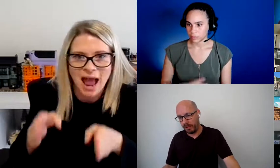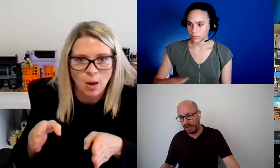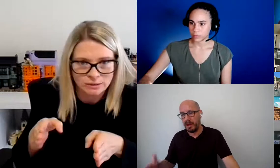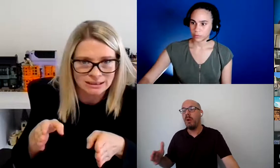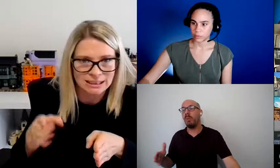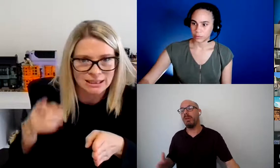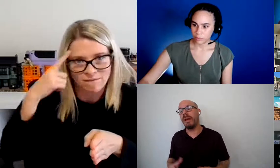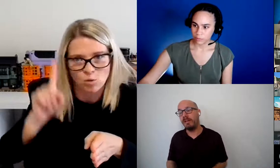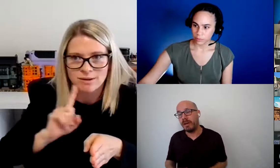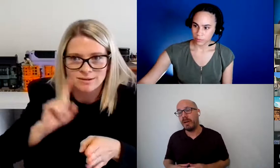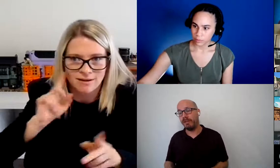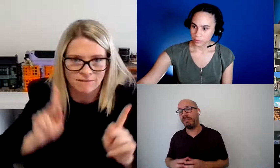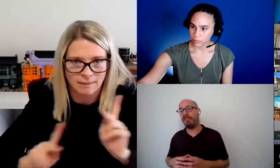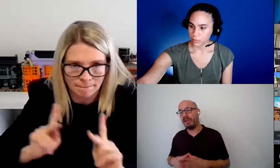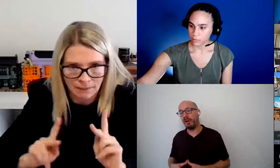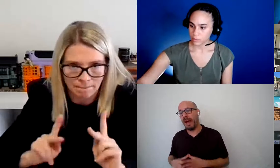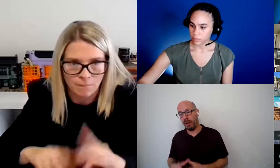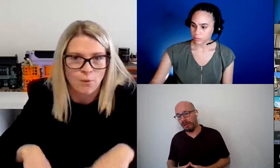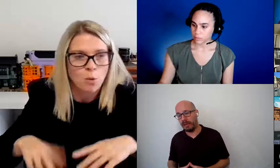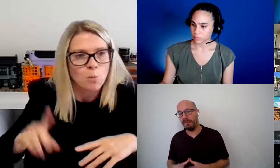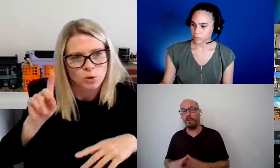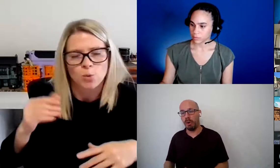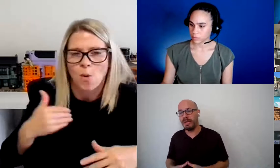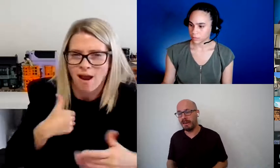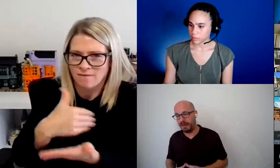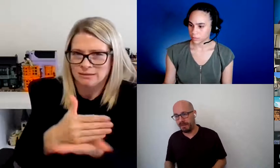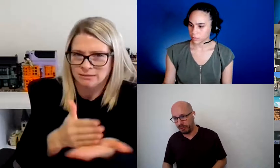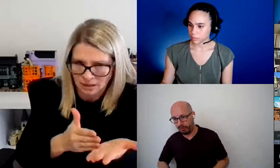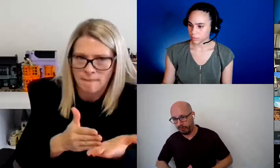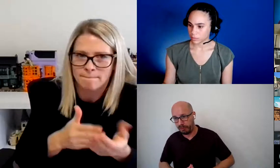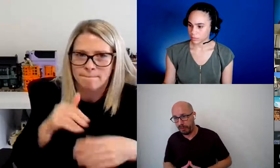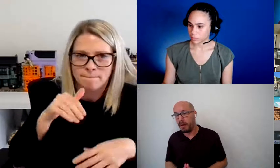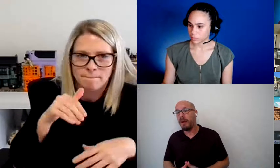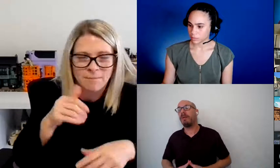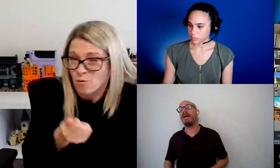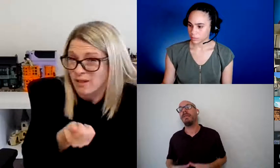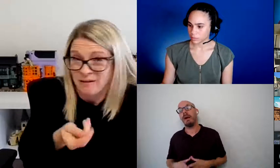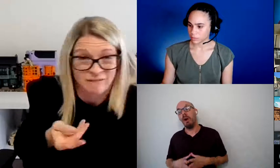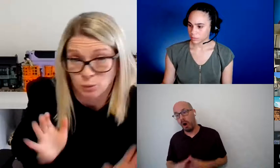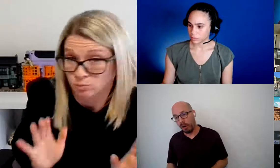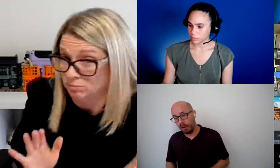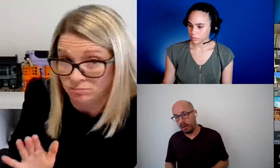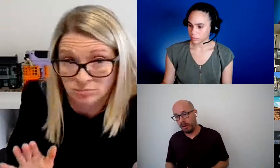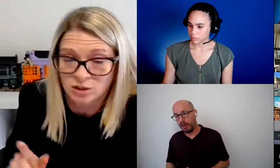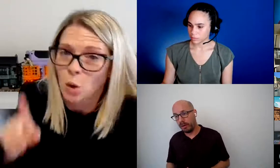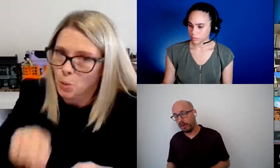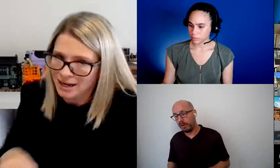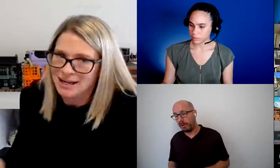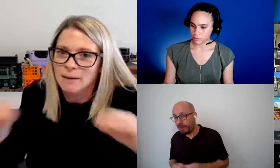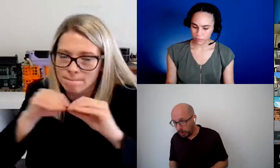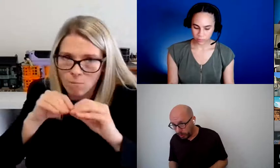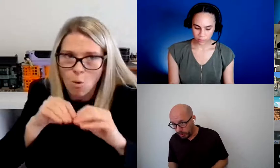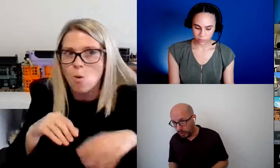community where there isn't enough senior housing for deaf individuals, right? There are a few,